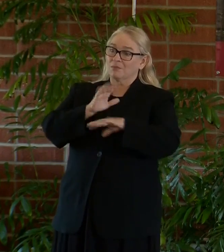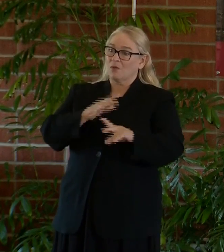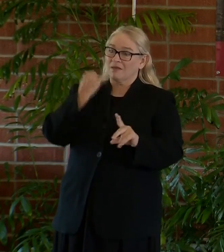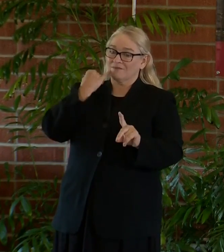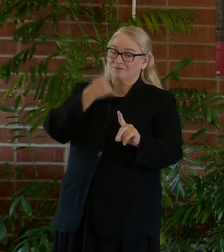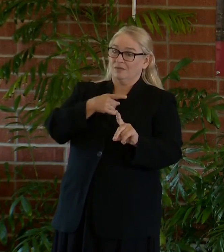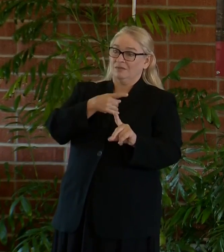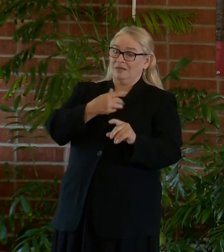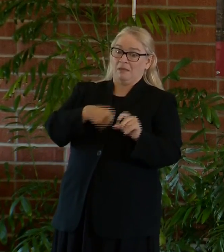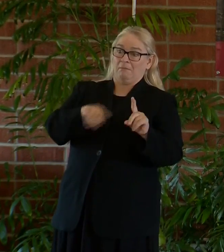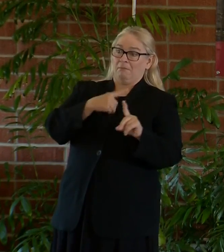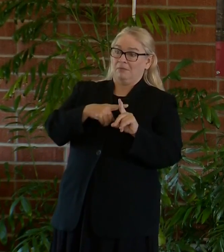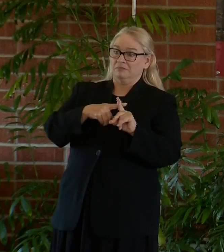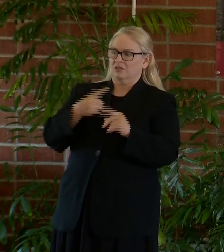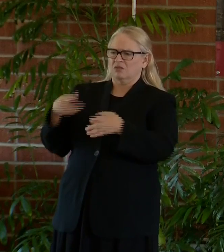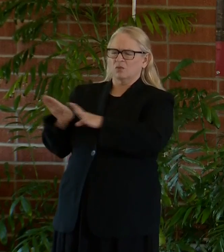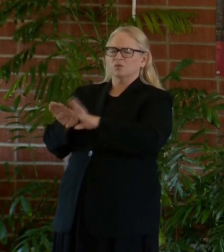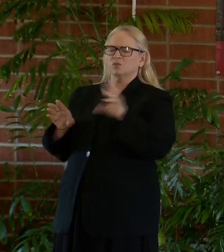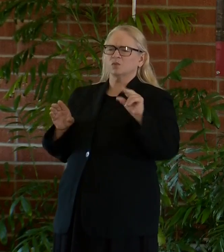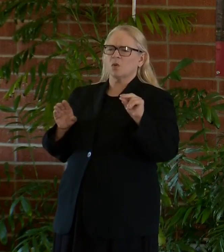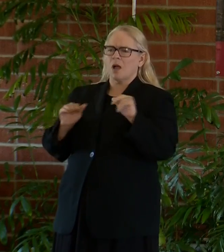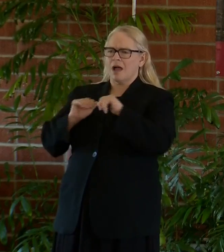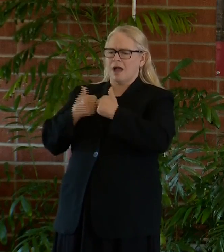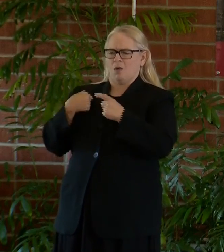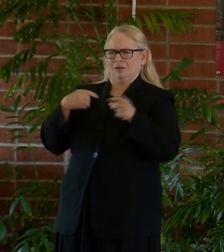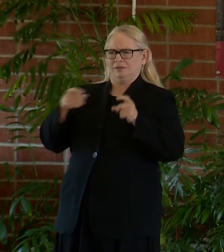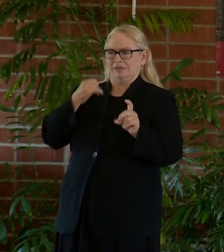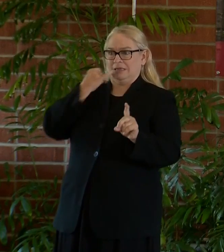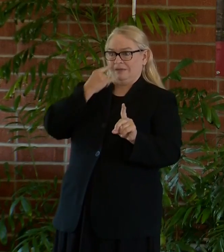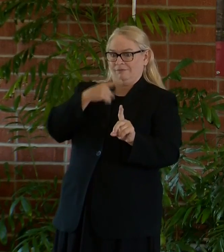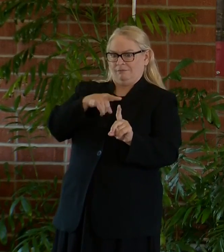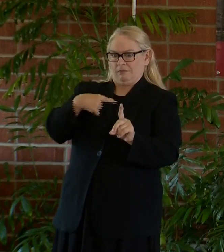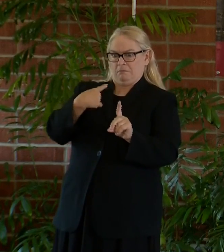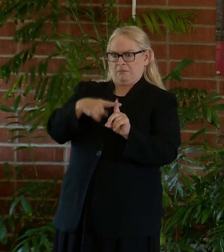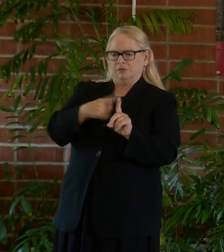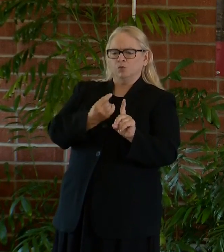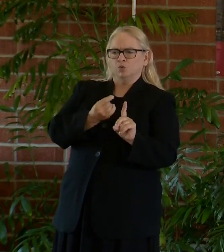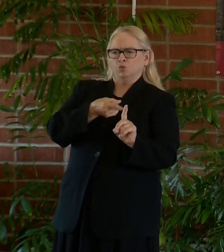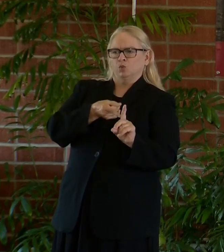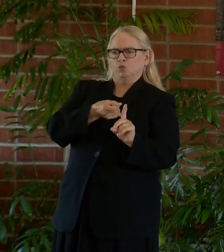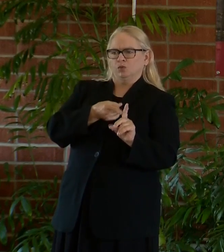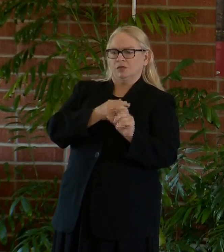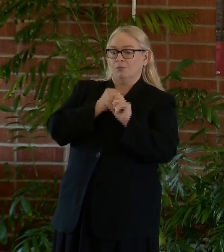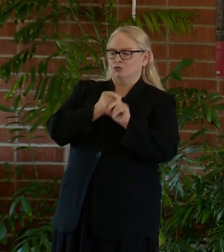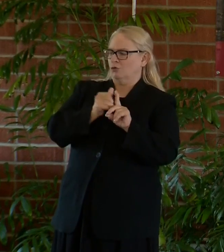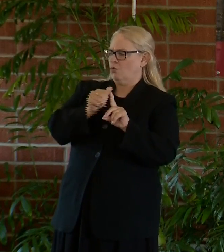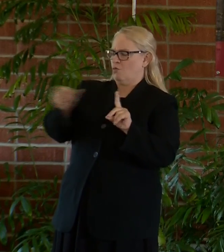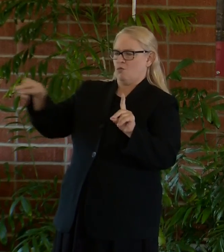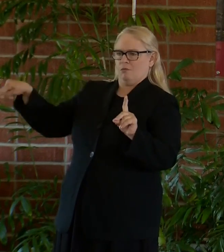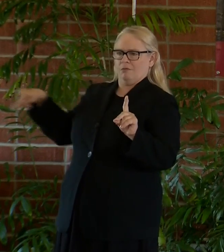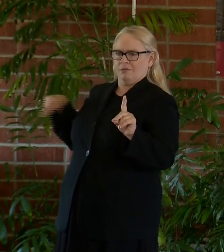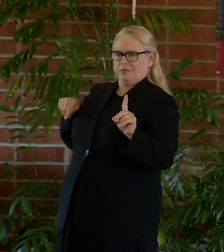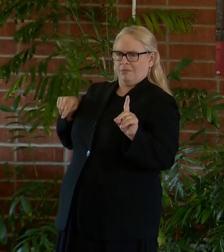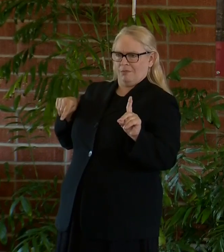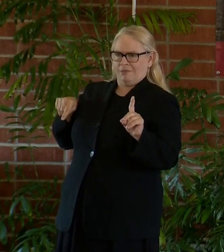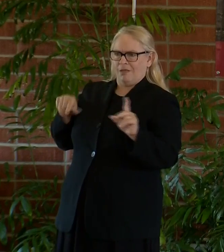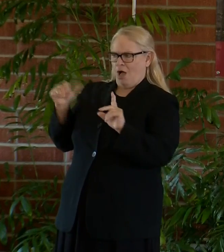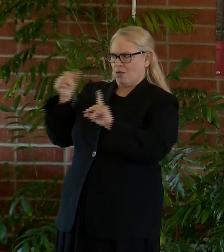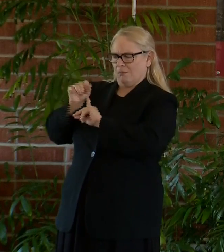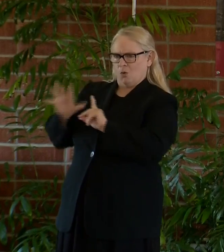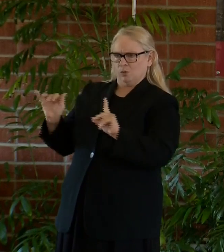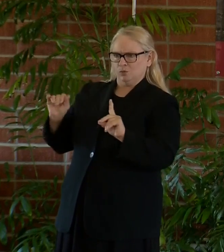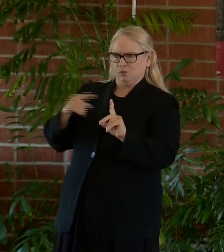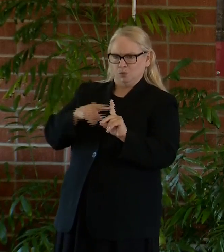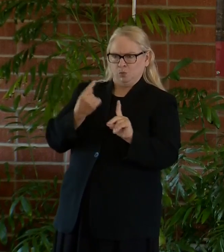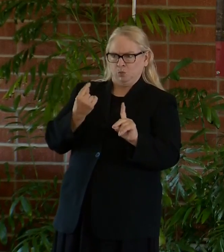to that employee being tested positive and how we protect those co-workers, how we protect the entire business and